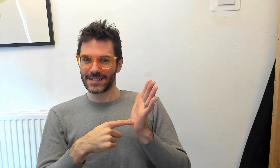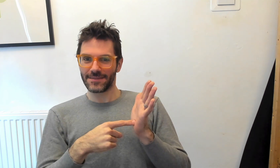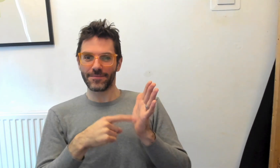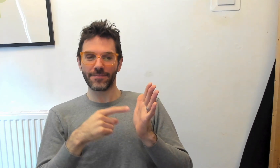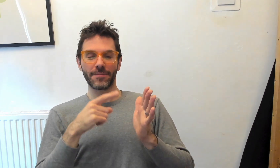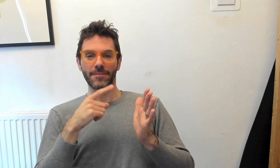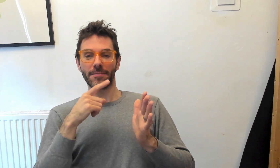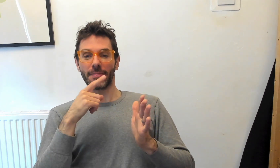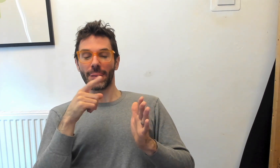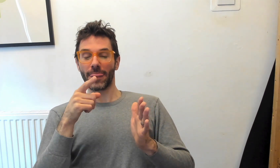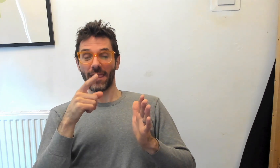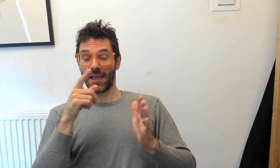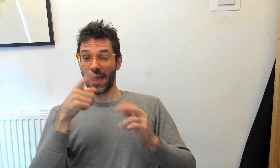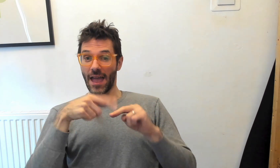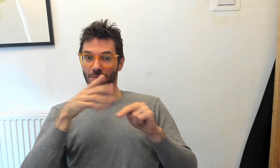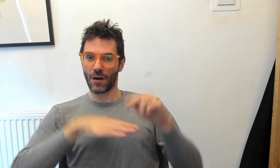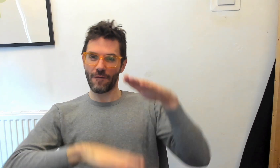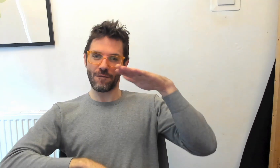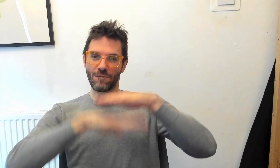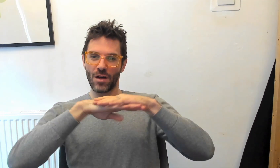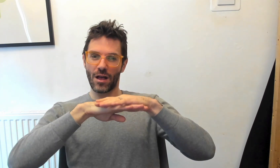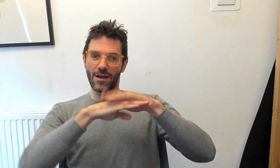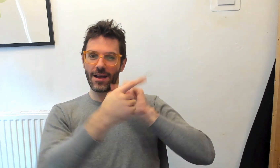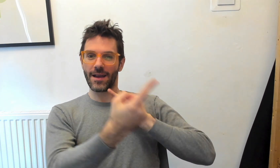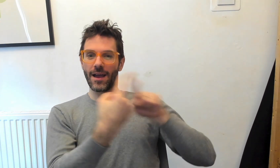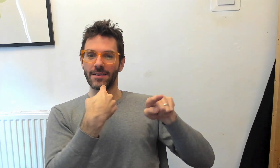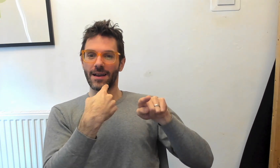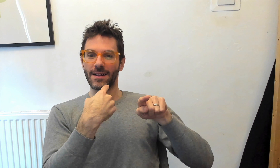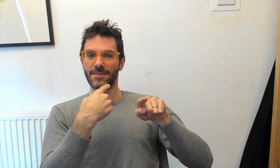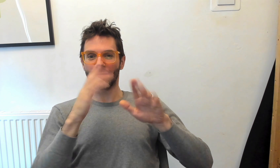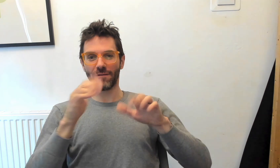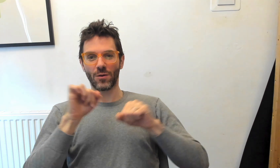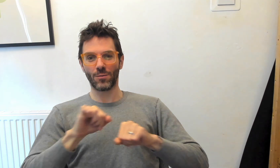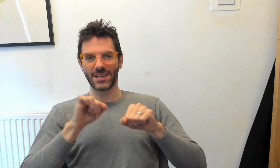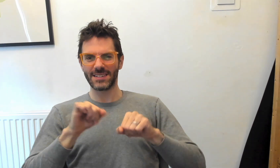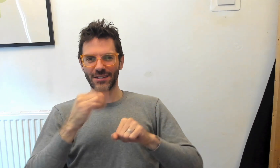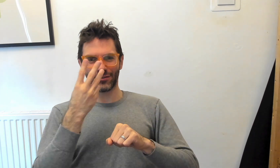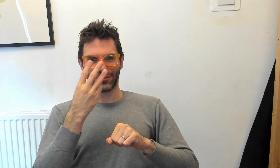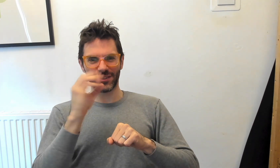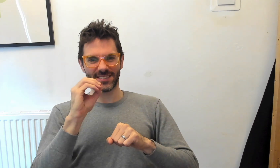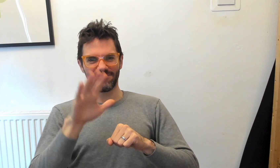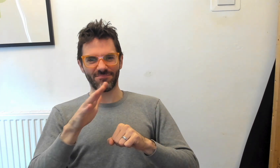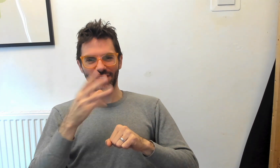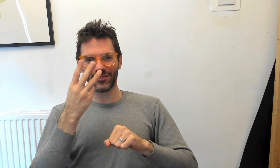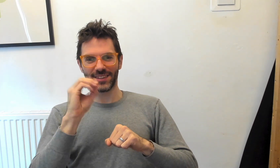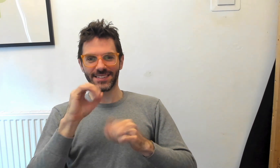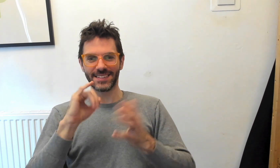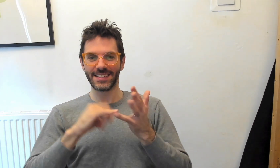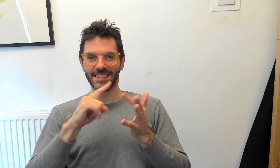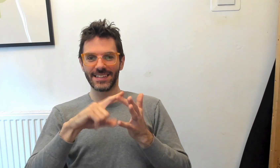submit a prompt, if you want a full answer, you would have to wait 30 odd